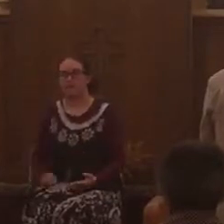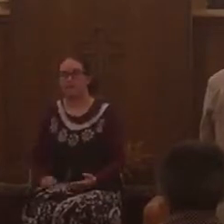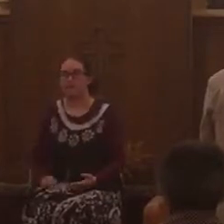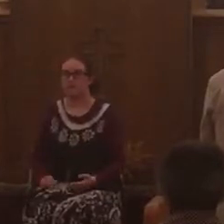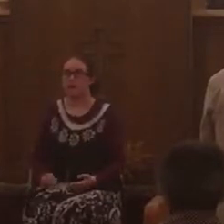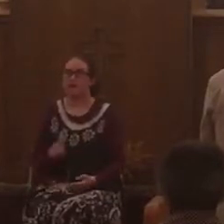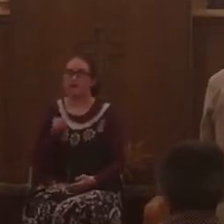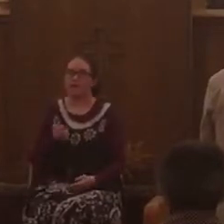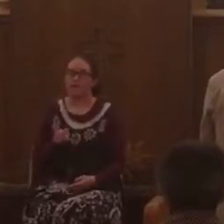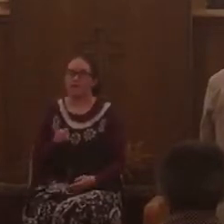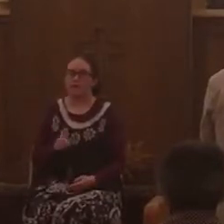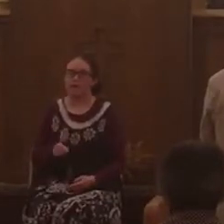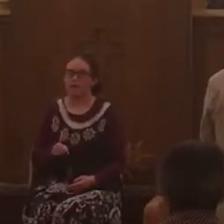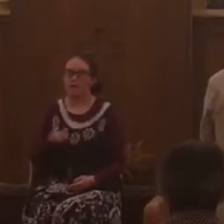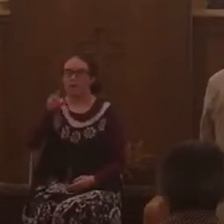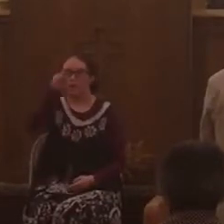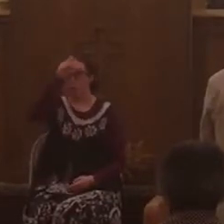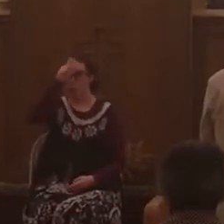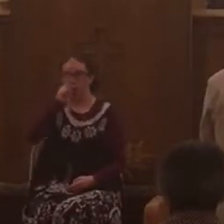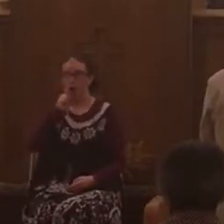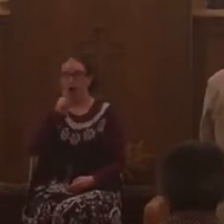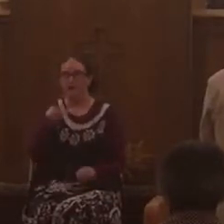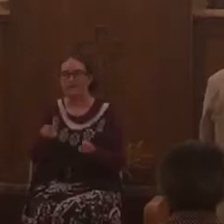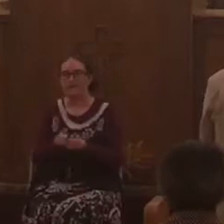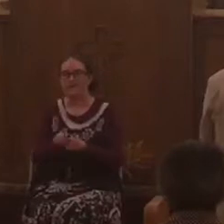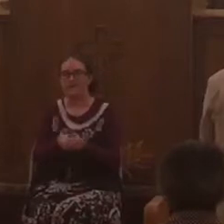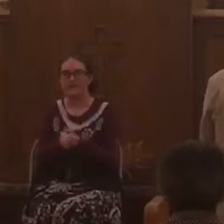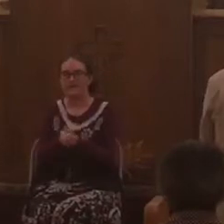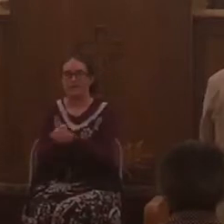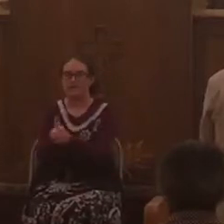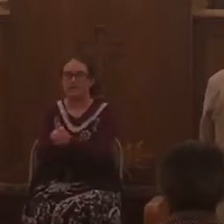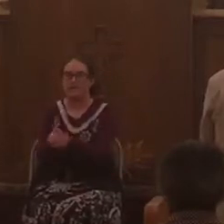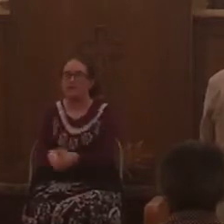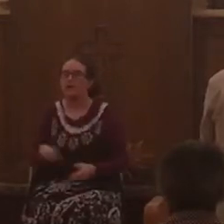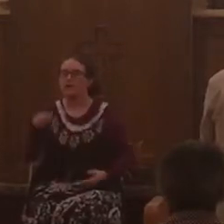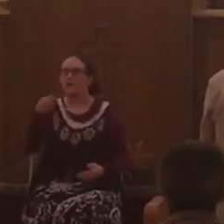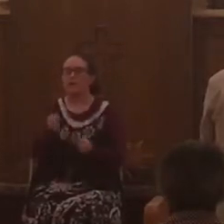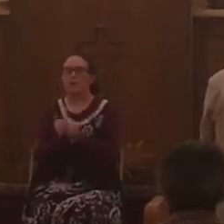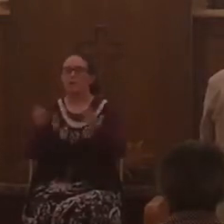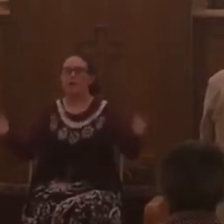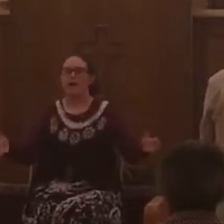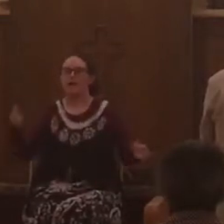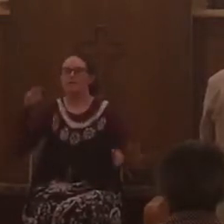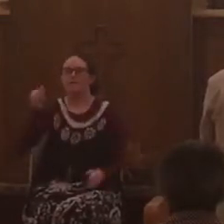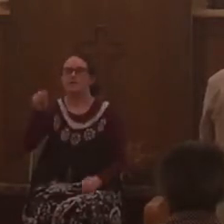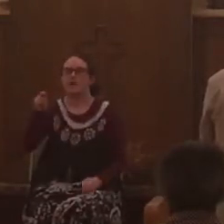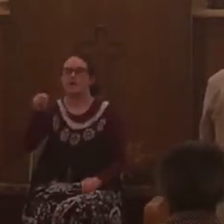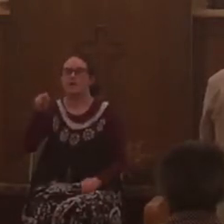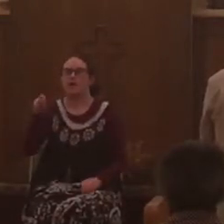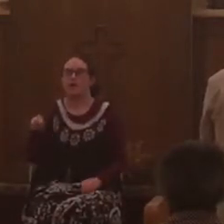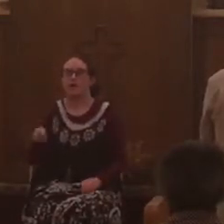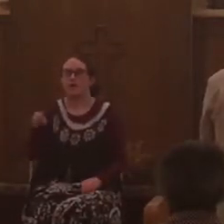ye therefore wise as serpents and harmless as